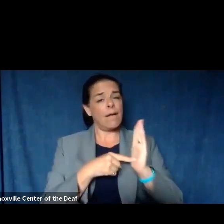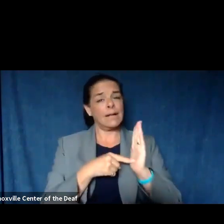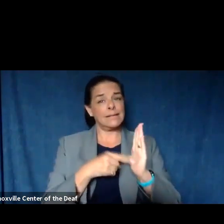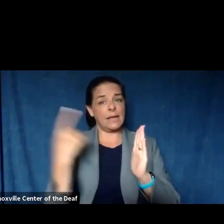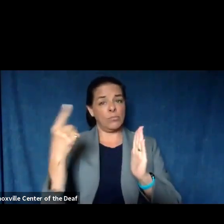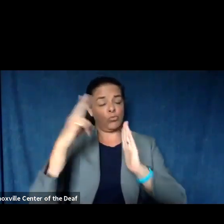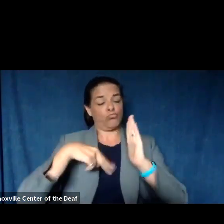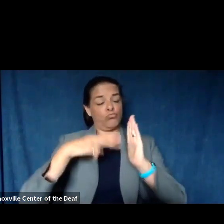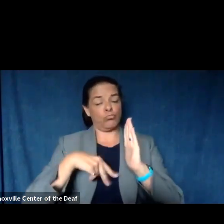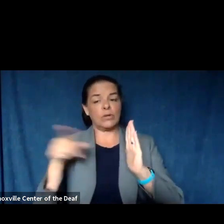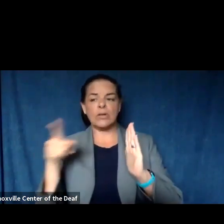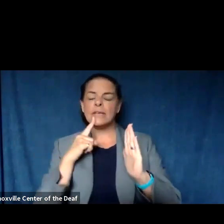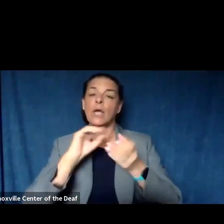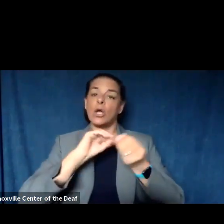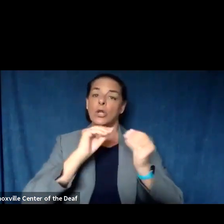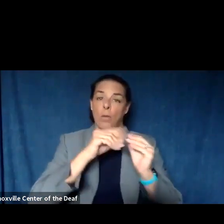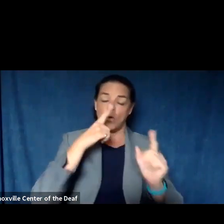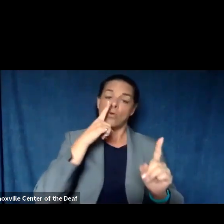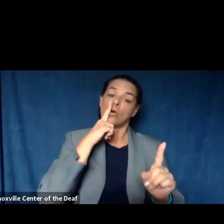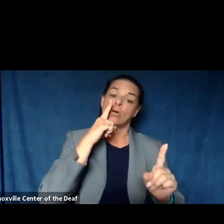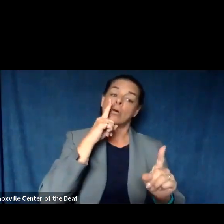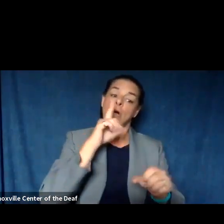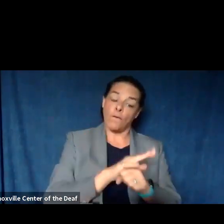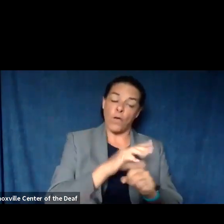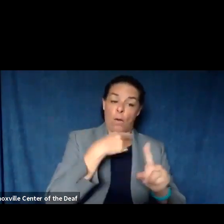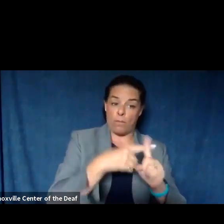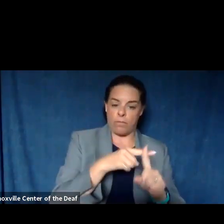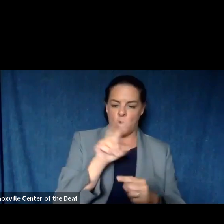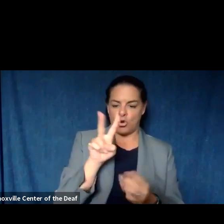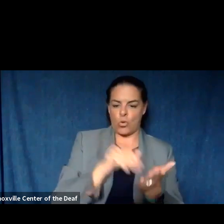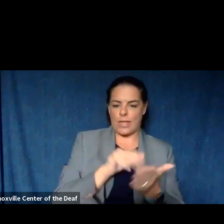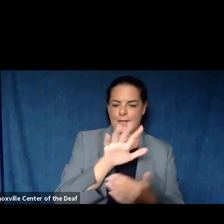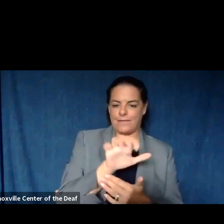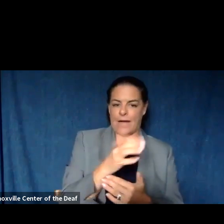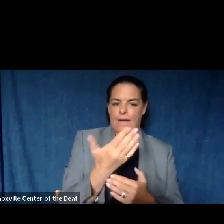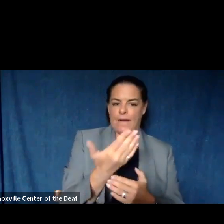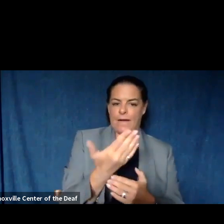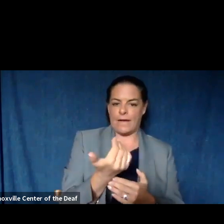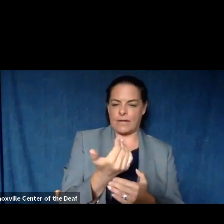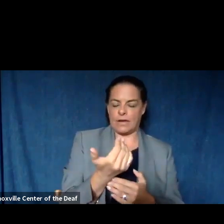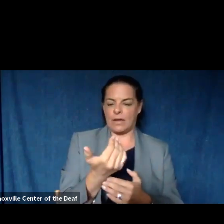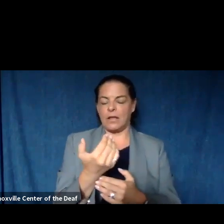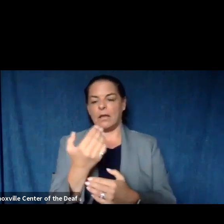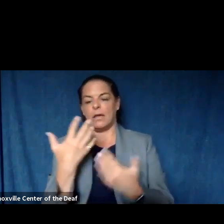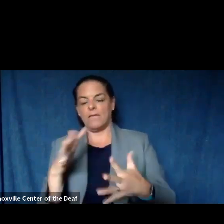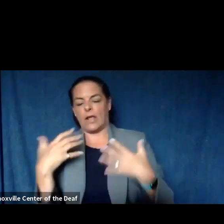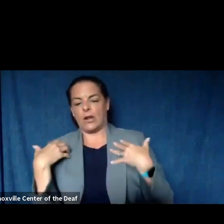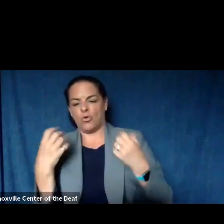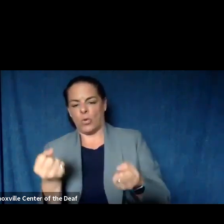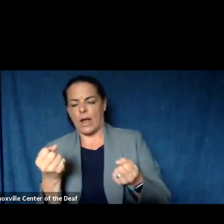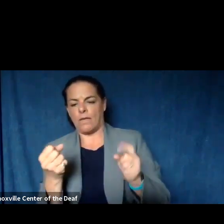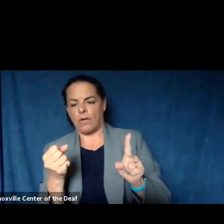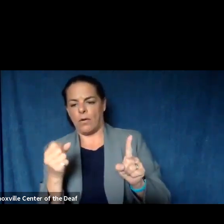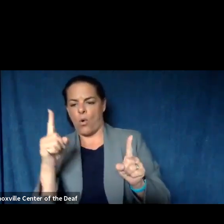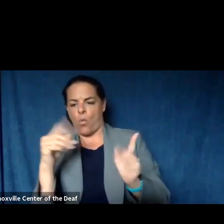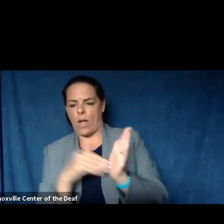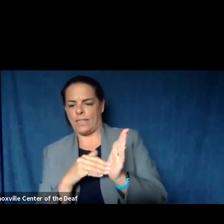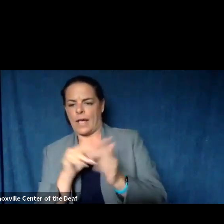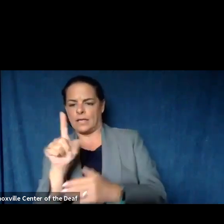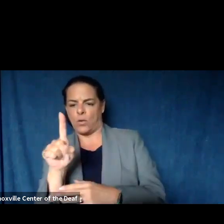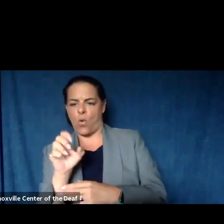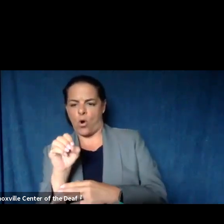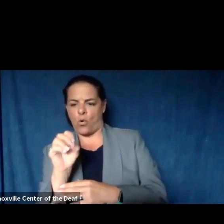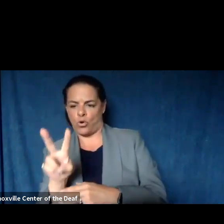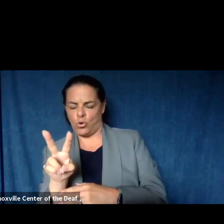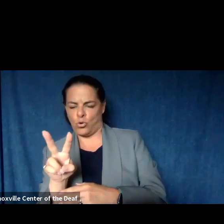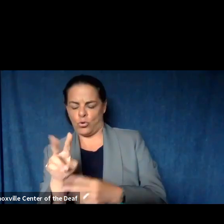says, is the number of confirmed cases is 2,515. The number of recovered cases is 1,102. And